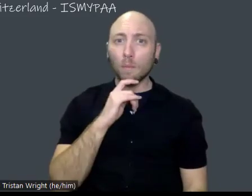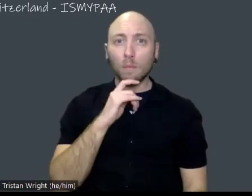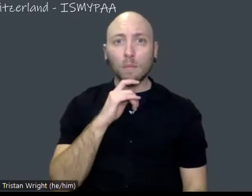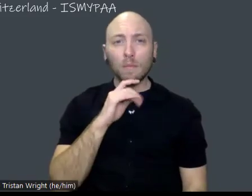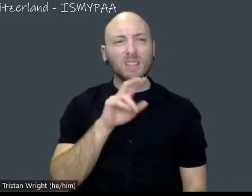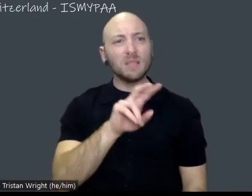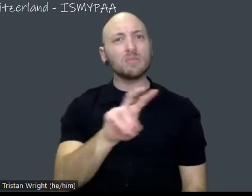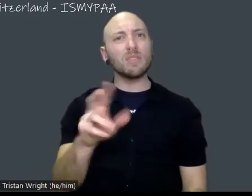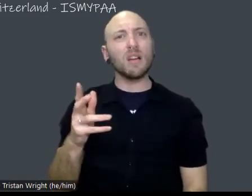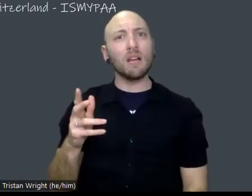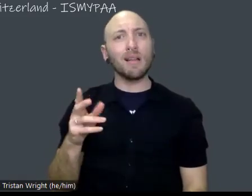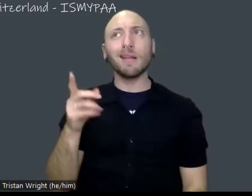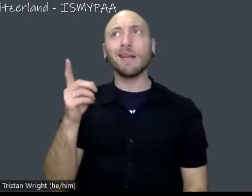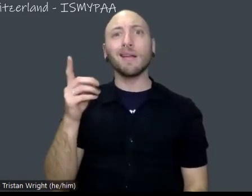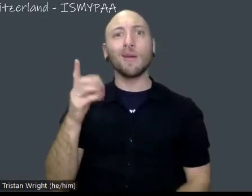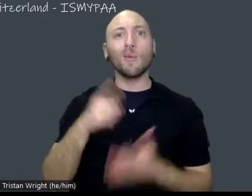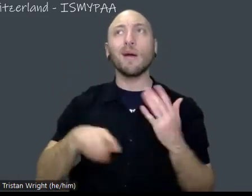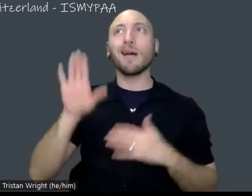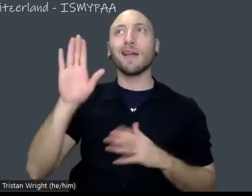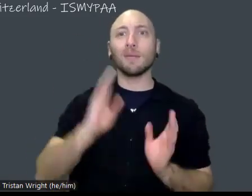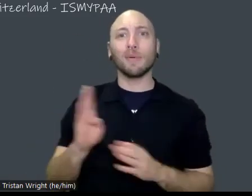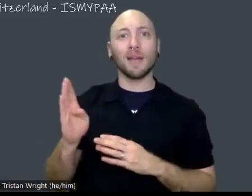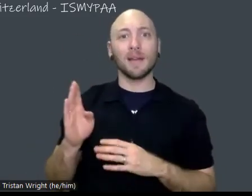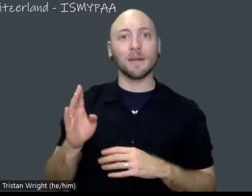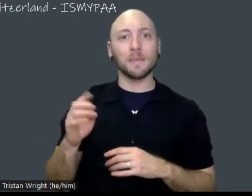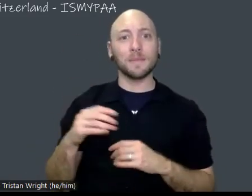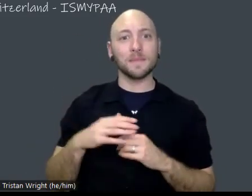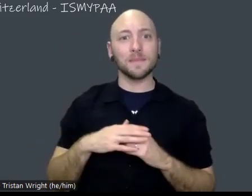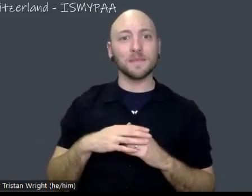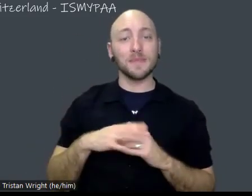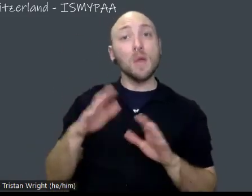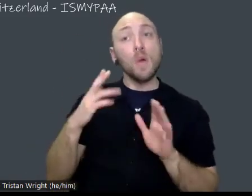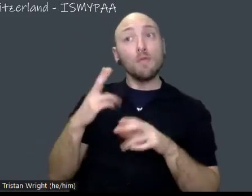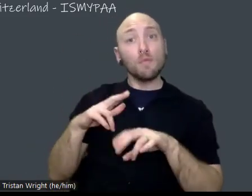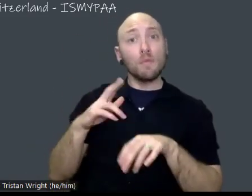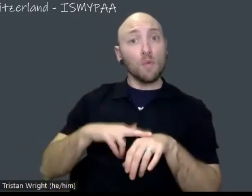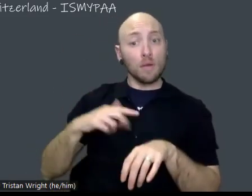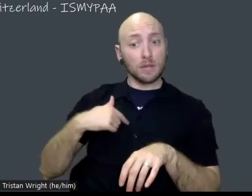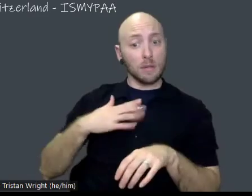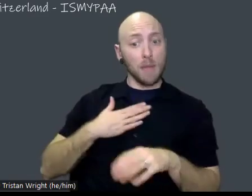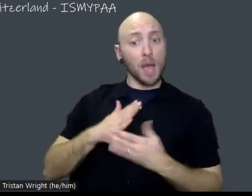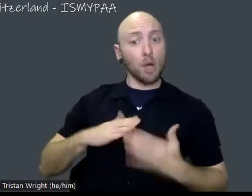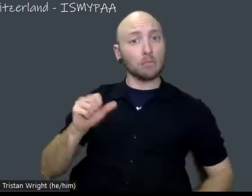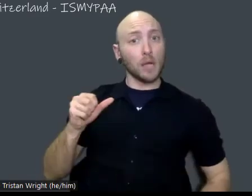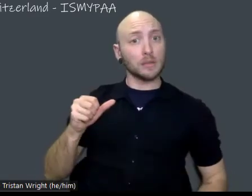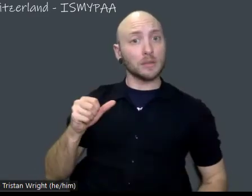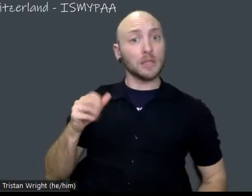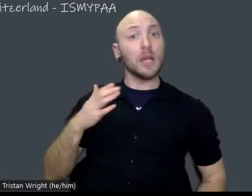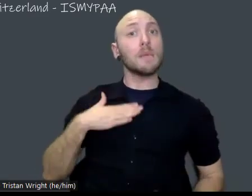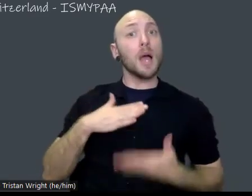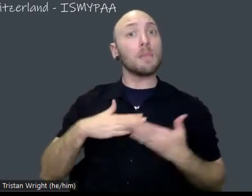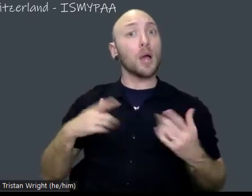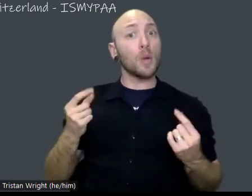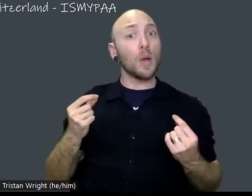how his plans are, but not forgetting I have to do my part. And my part is especially